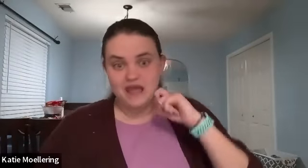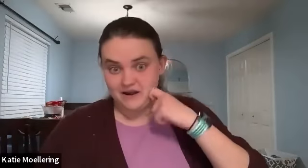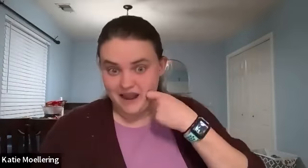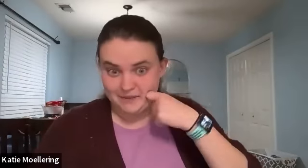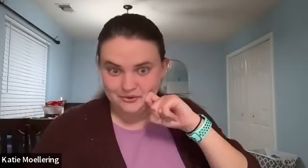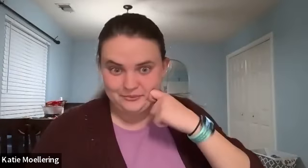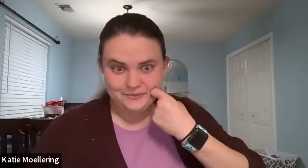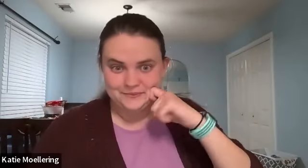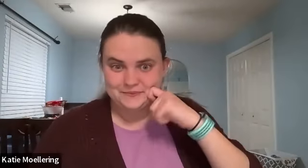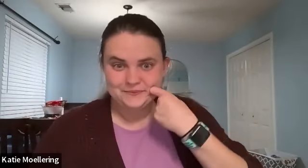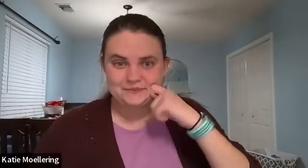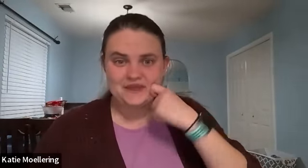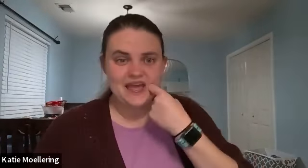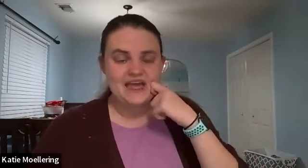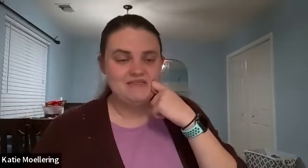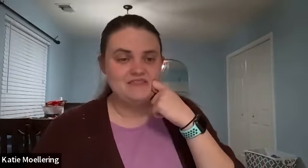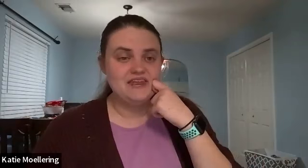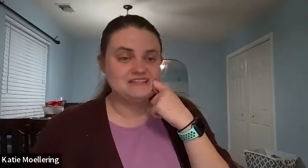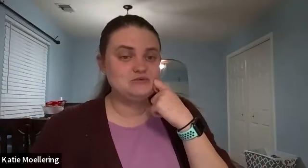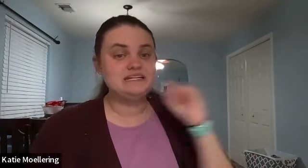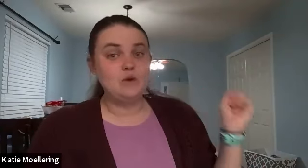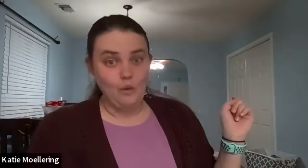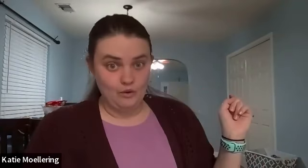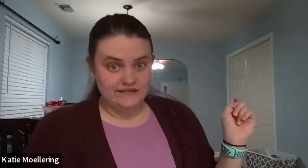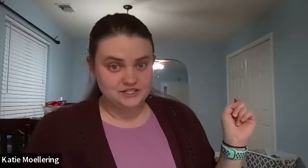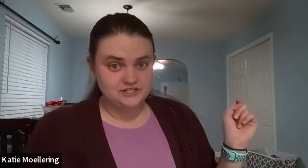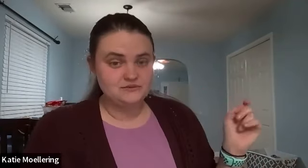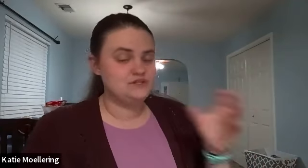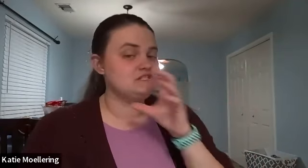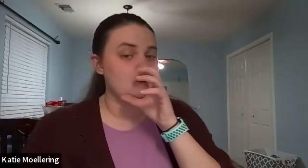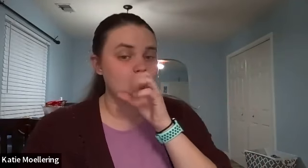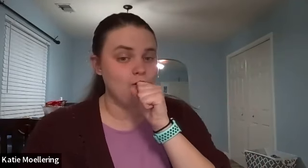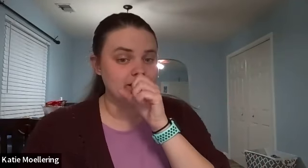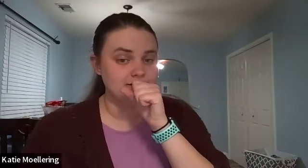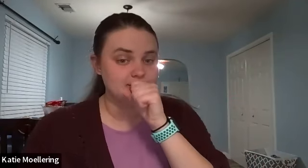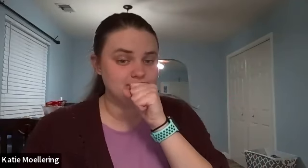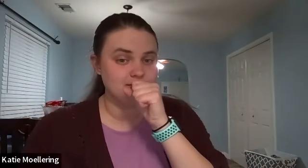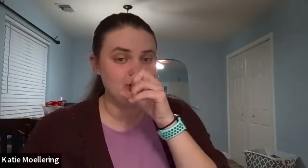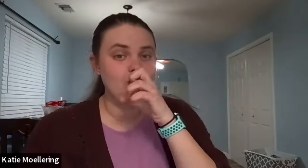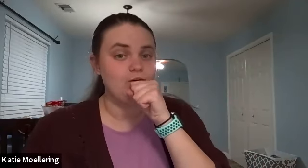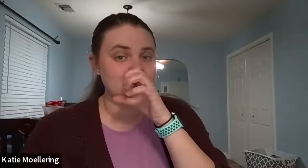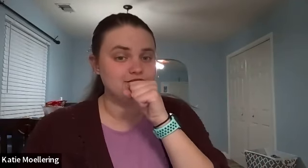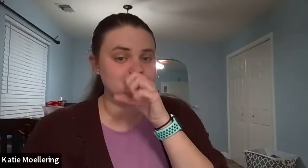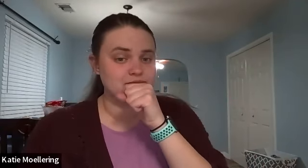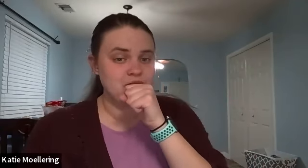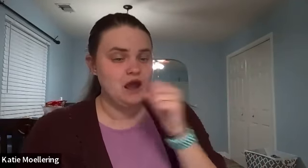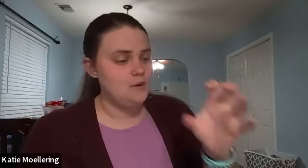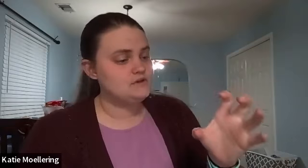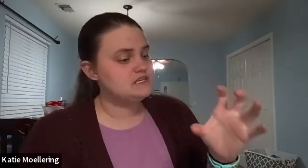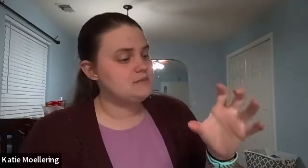had apple. And then the next one is orange, which is orange. Orange. I almost think about